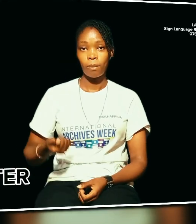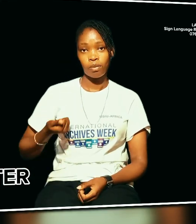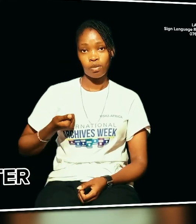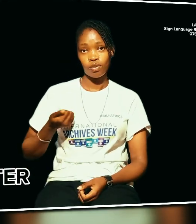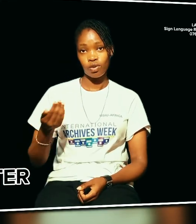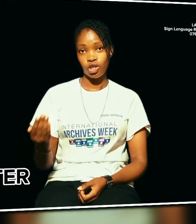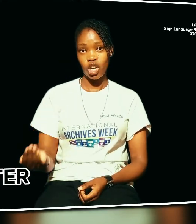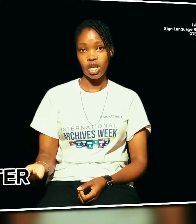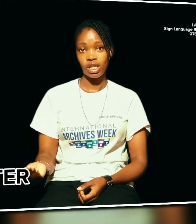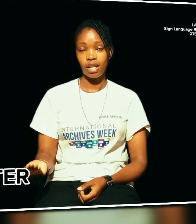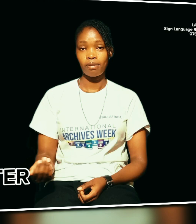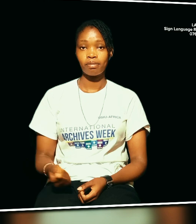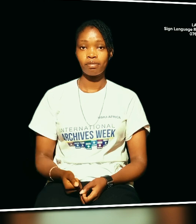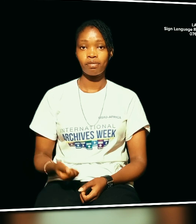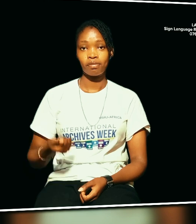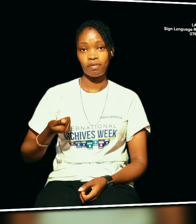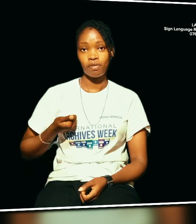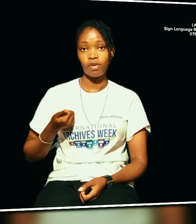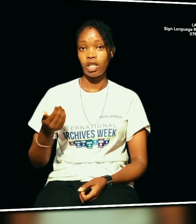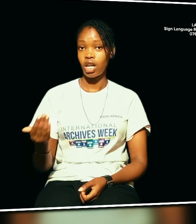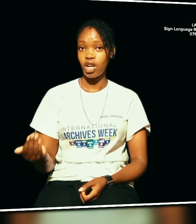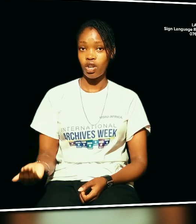Daughter. Daughter.